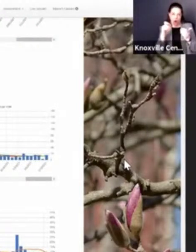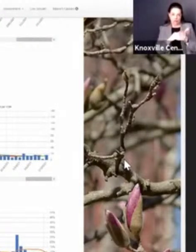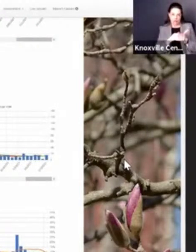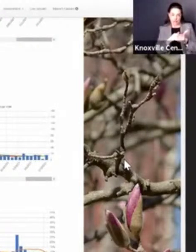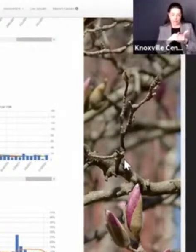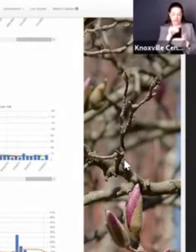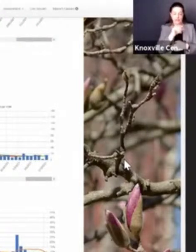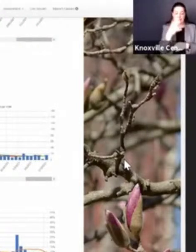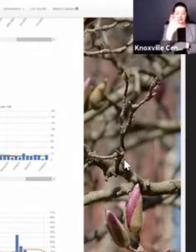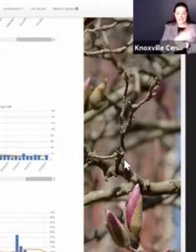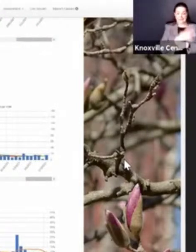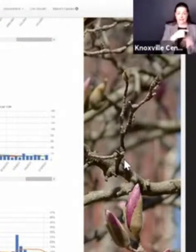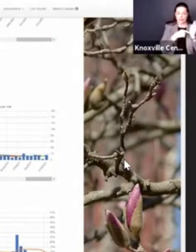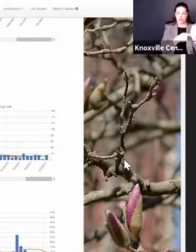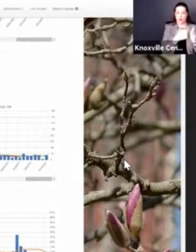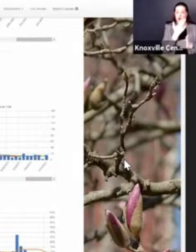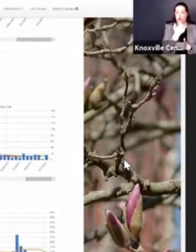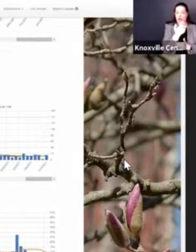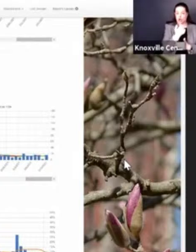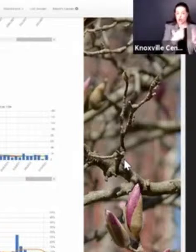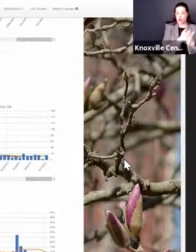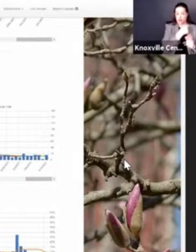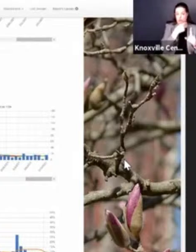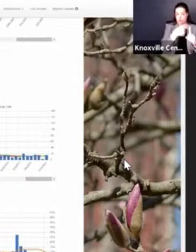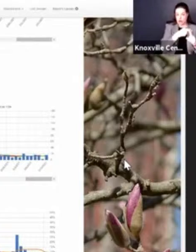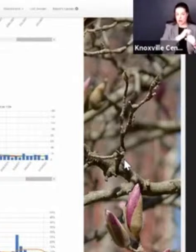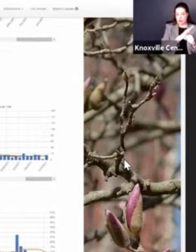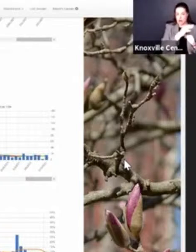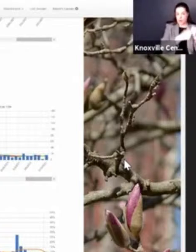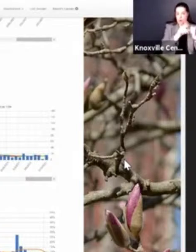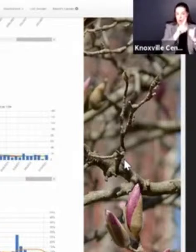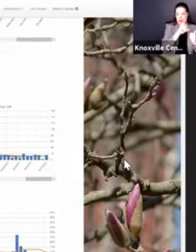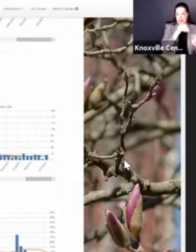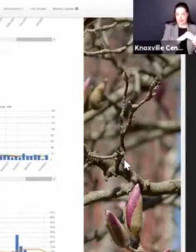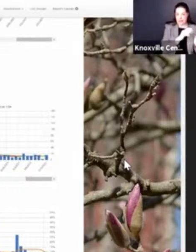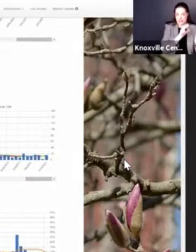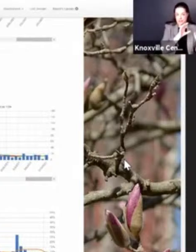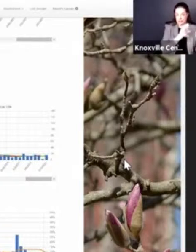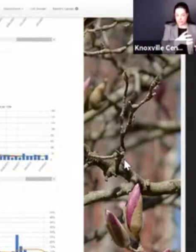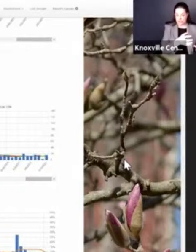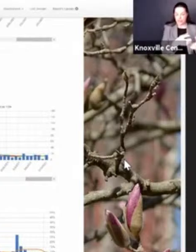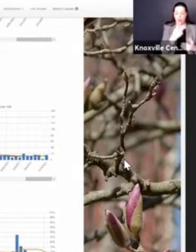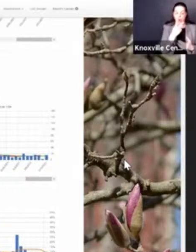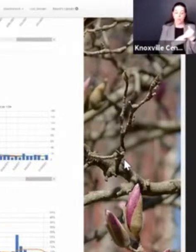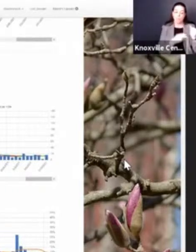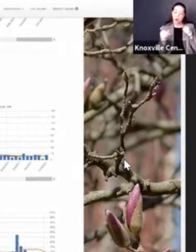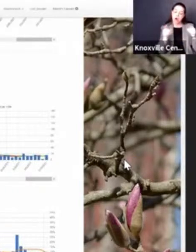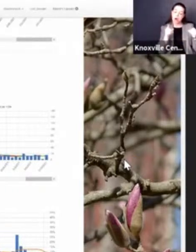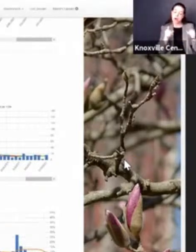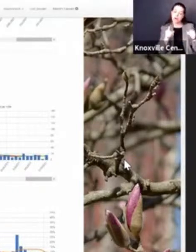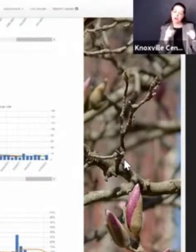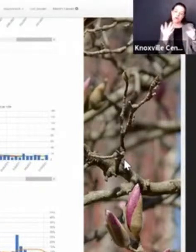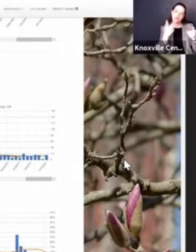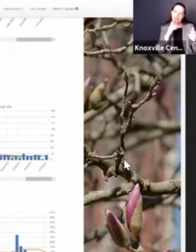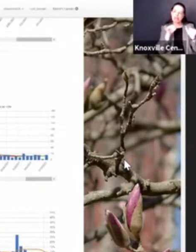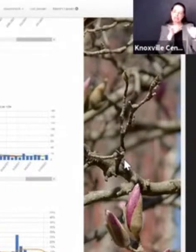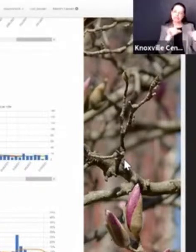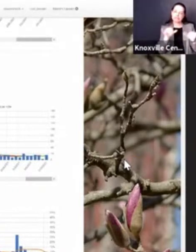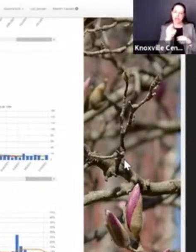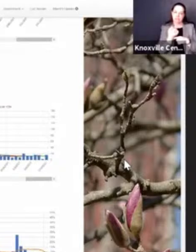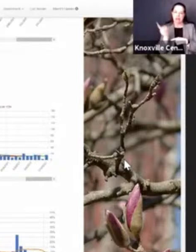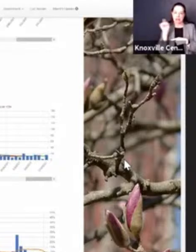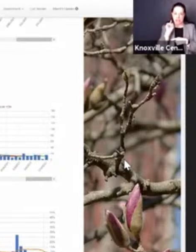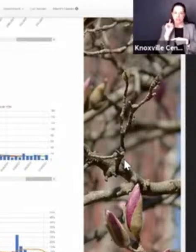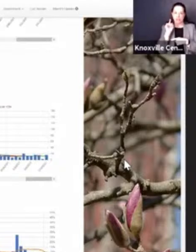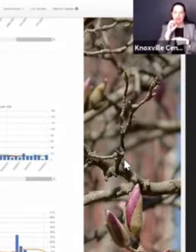and our 7-day trend line shows 13 new cases per 100,000, both are which are consistent with last week, and that goes along